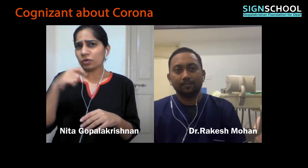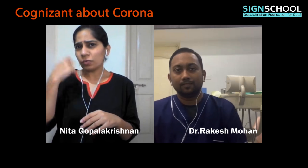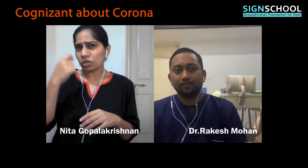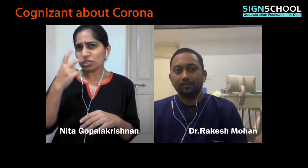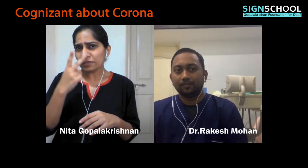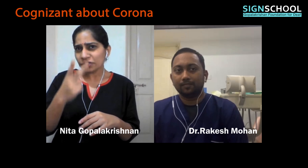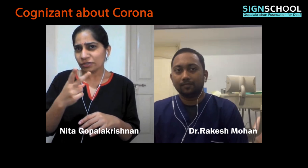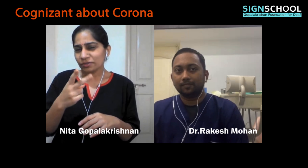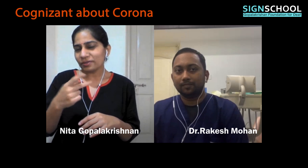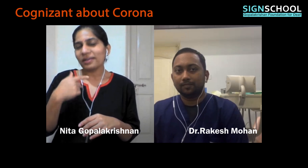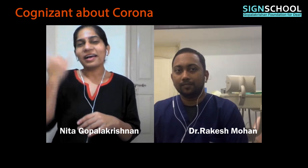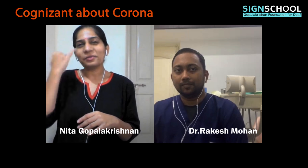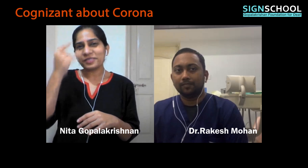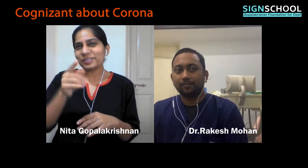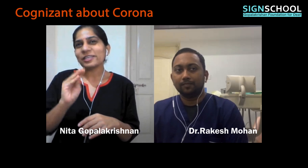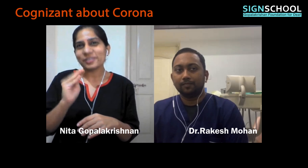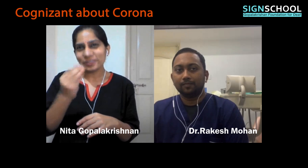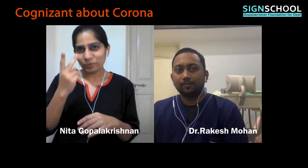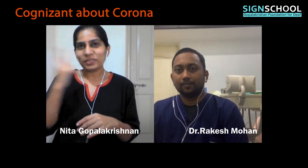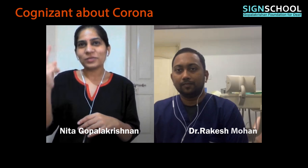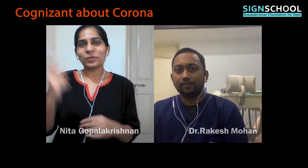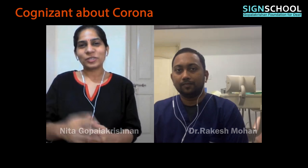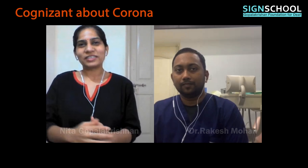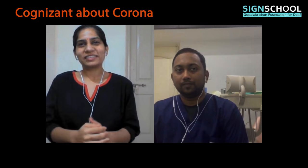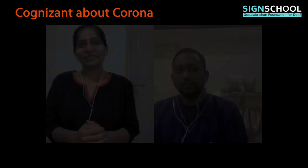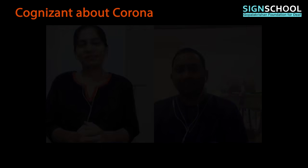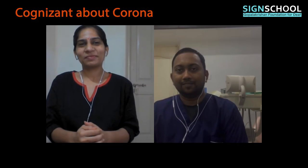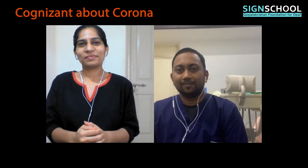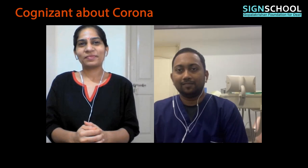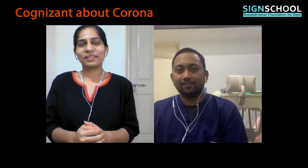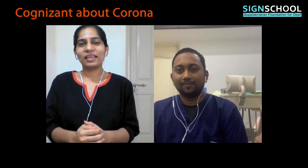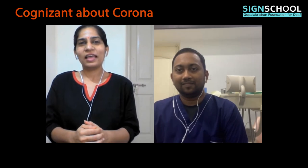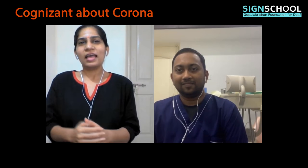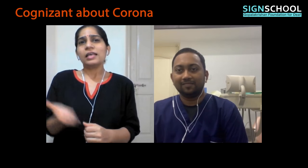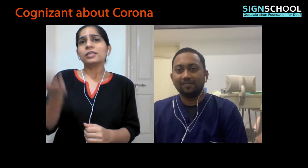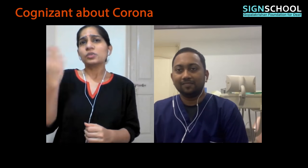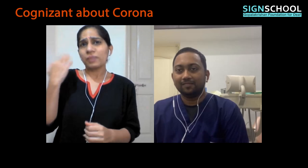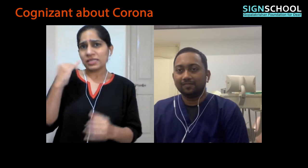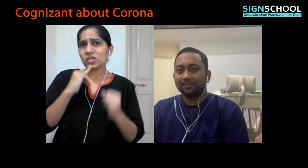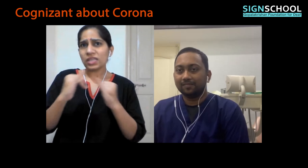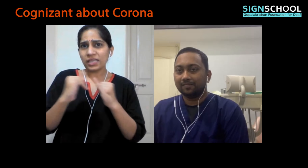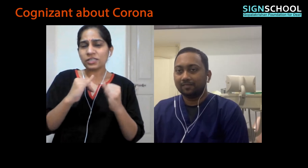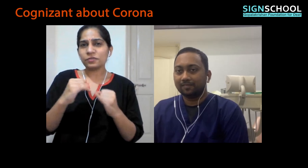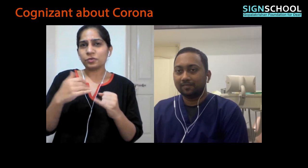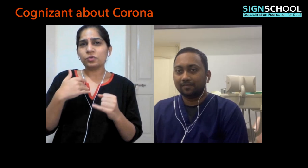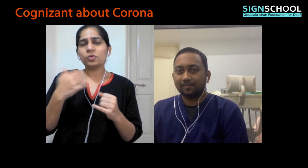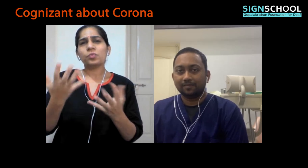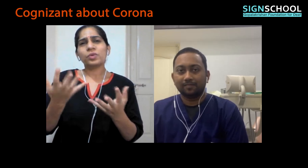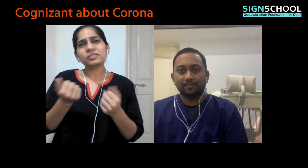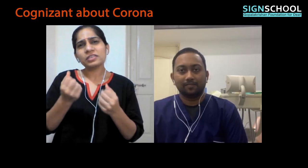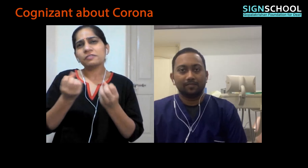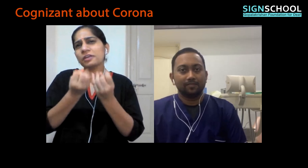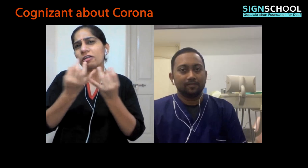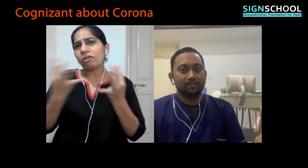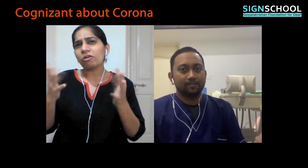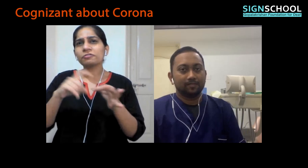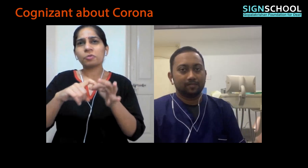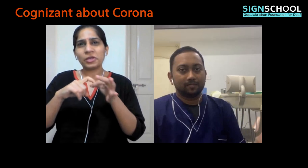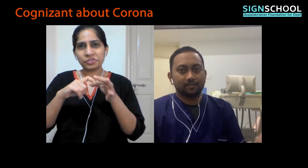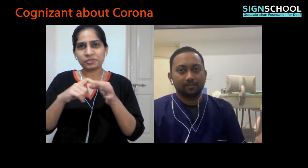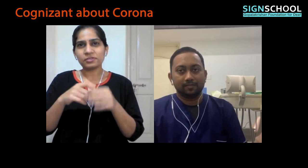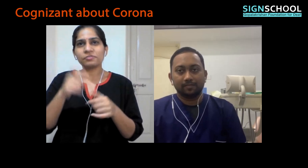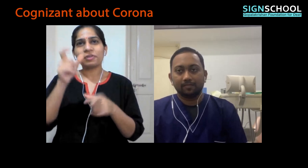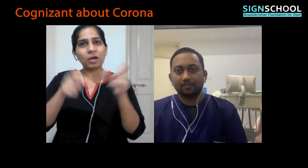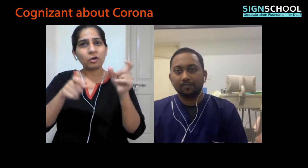If you have not watched the video, I would suggest you please watch it. So based on the interview, we received a lot